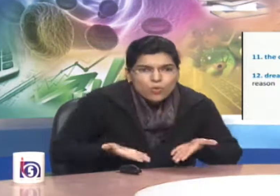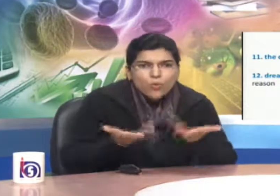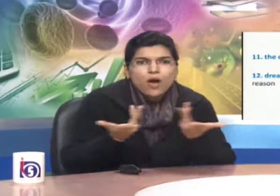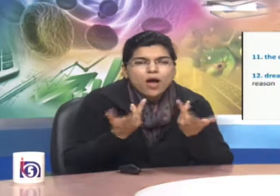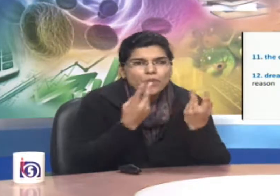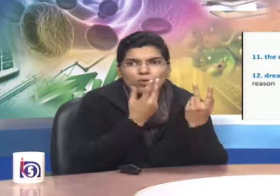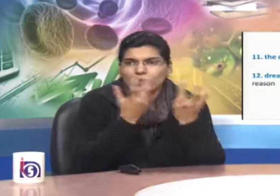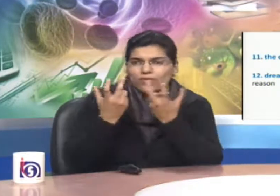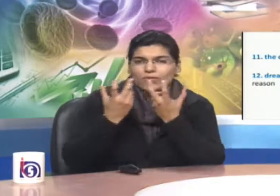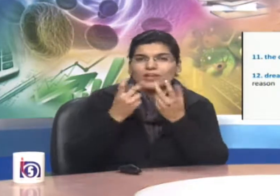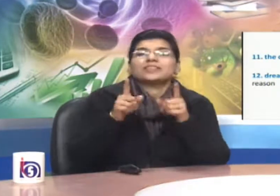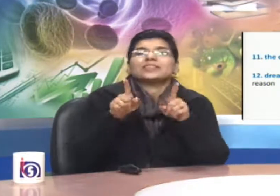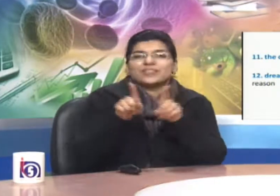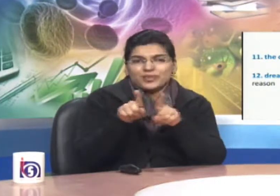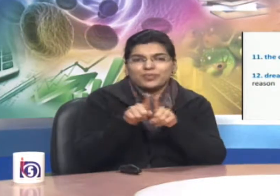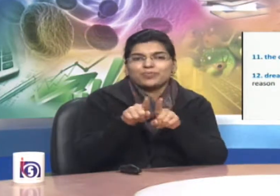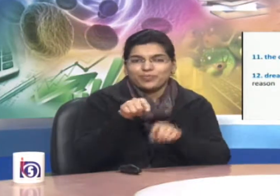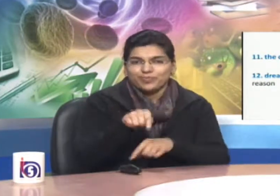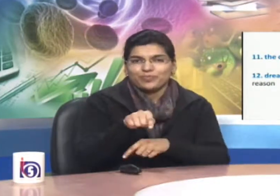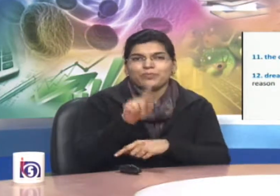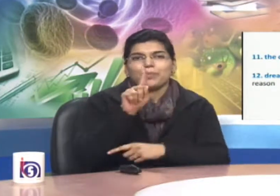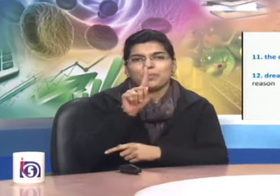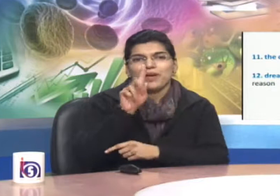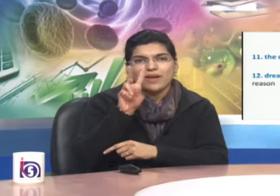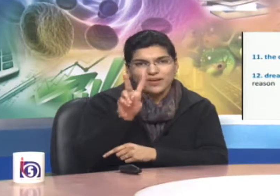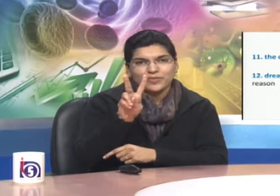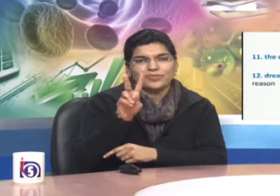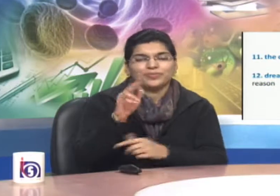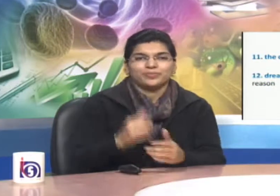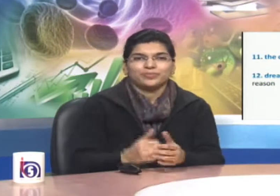Not understanding where to go, being lost.